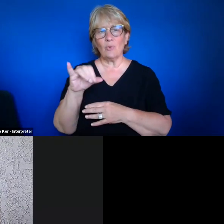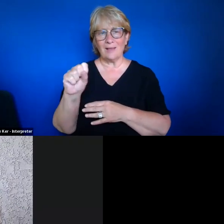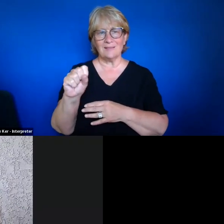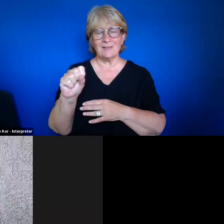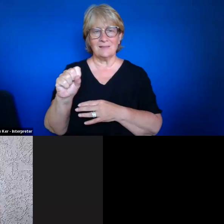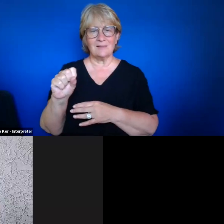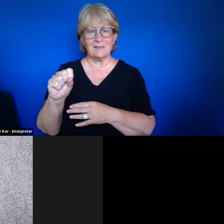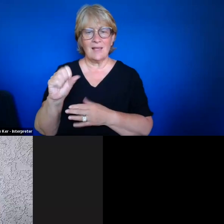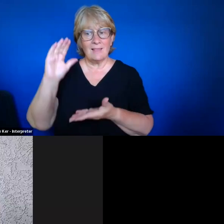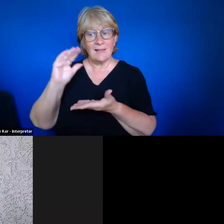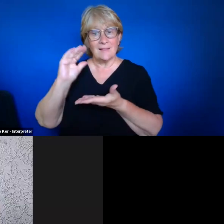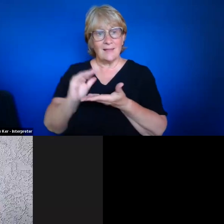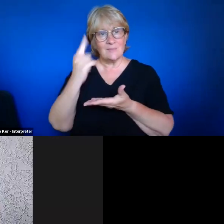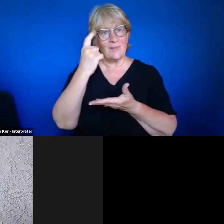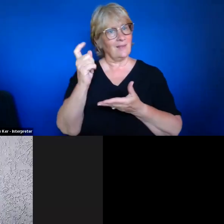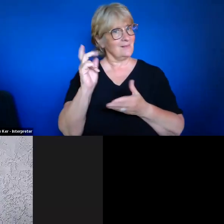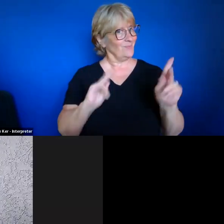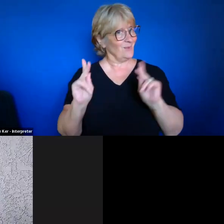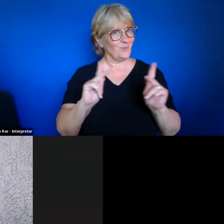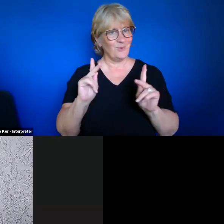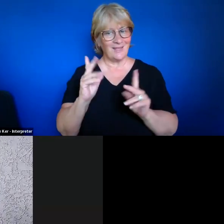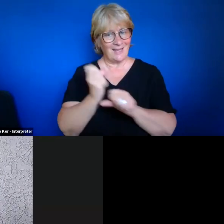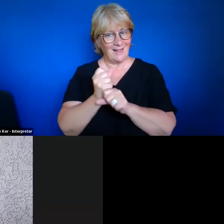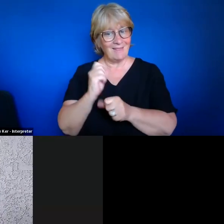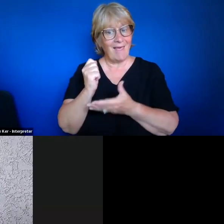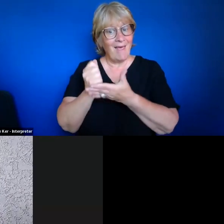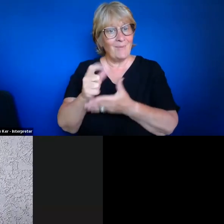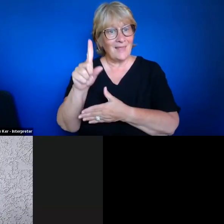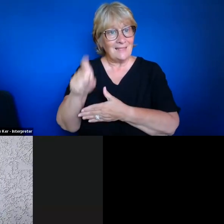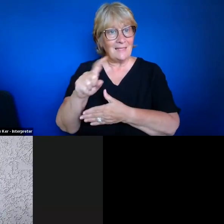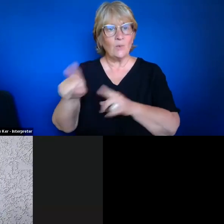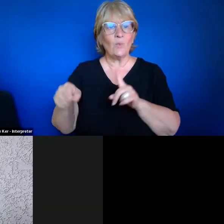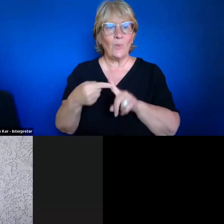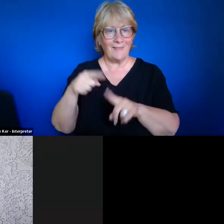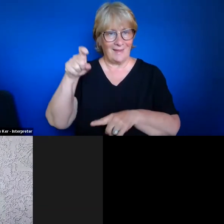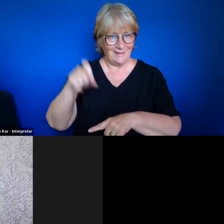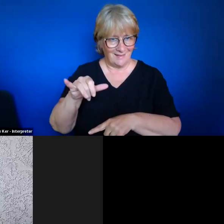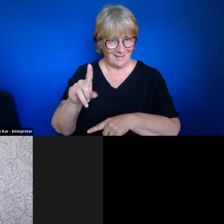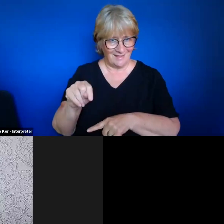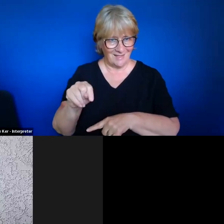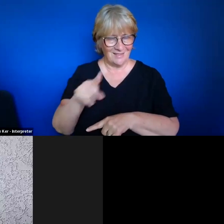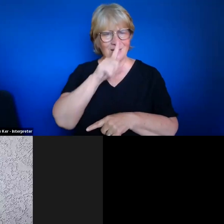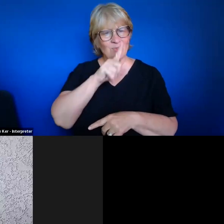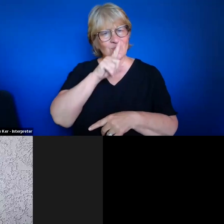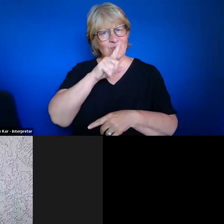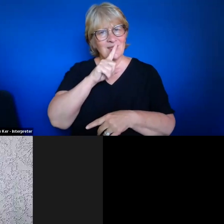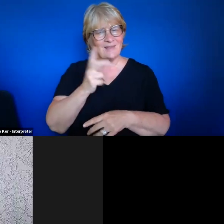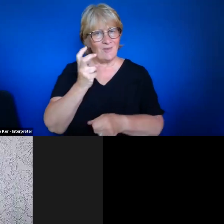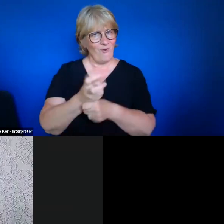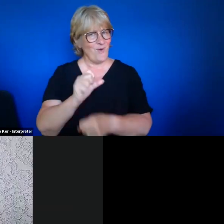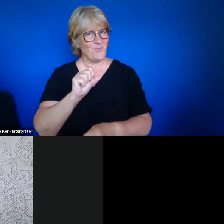and less because people are getting the help they need when they need it. And this is really, really, really hard